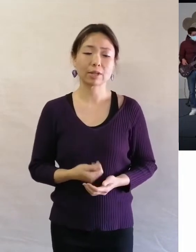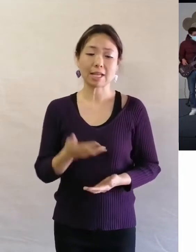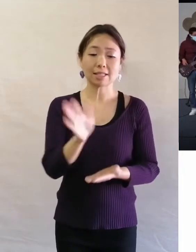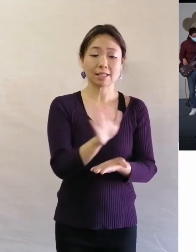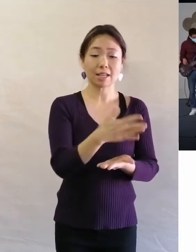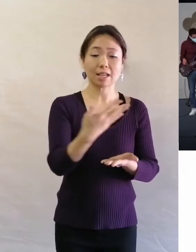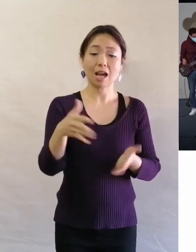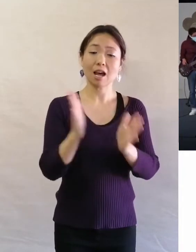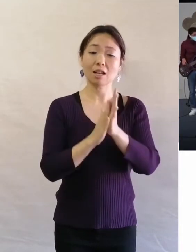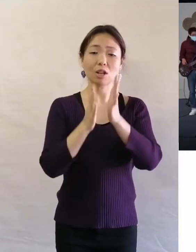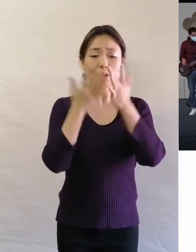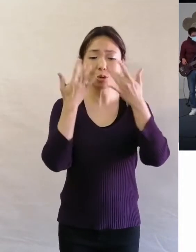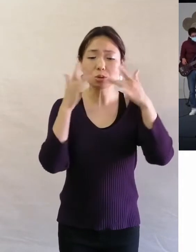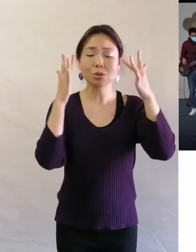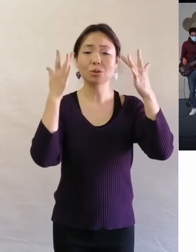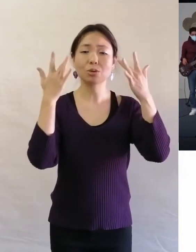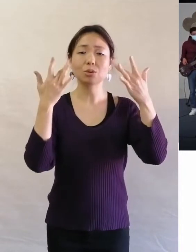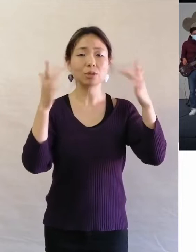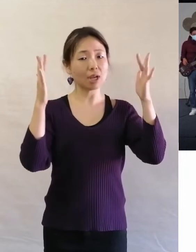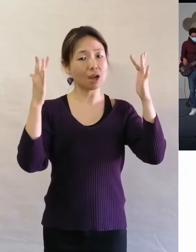wonderful? Sing